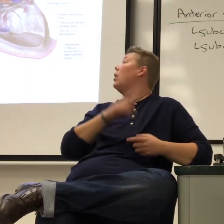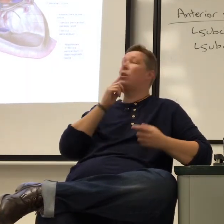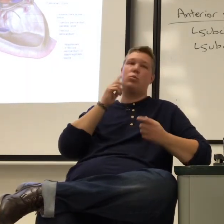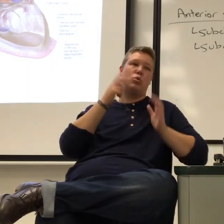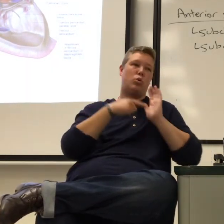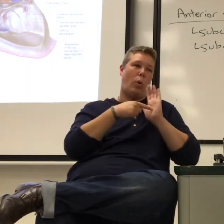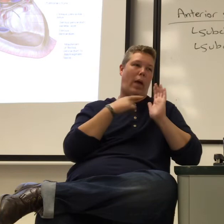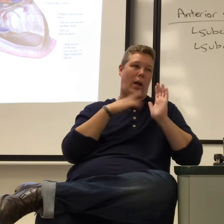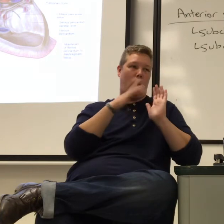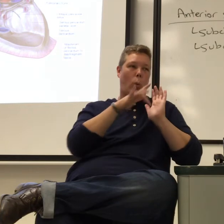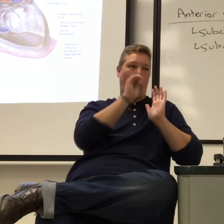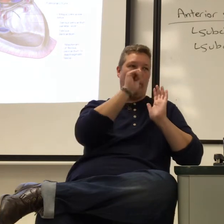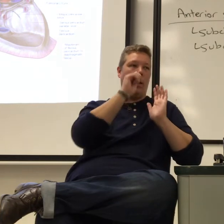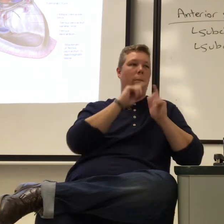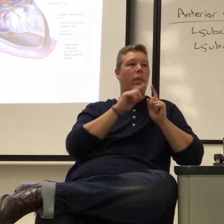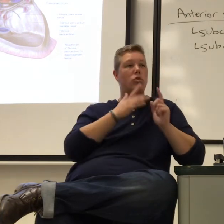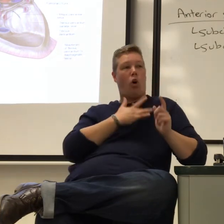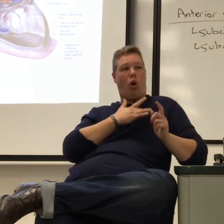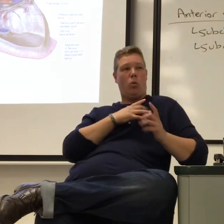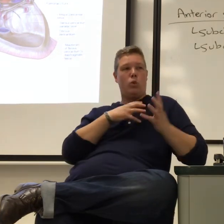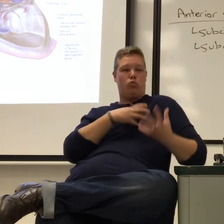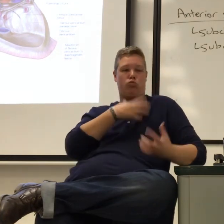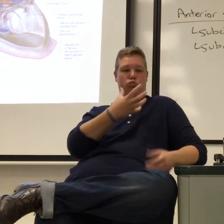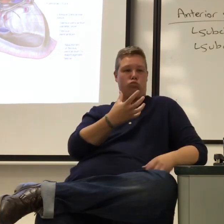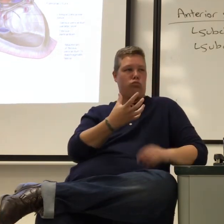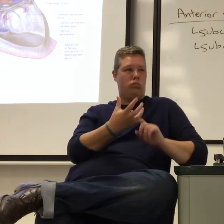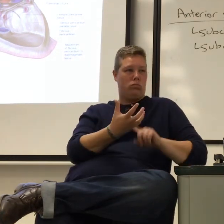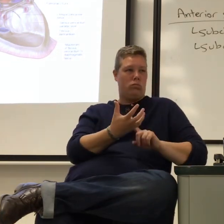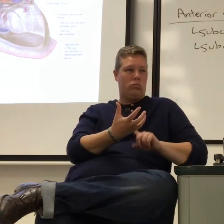there. Here's the heart. This is what you'll get. And